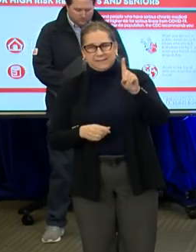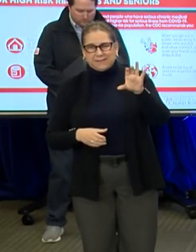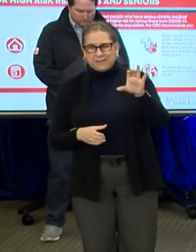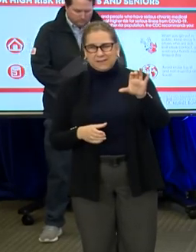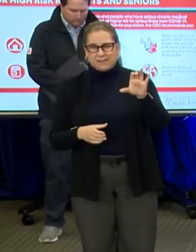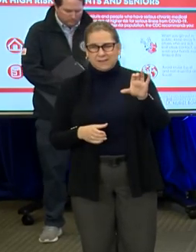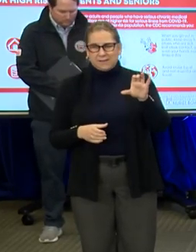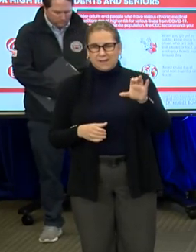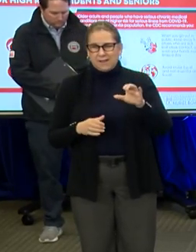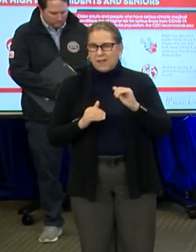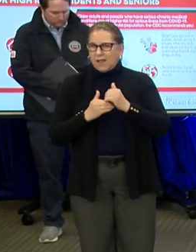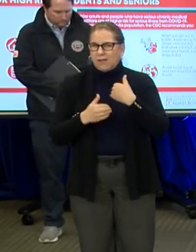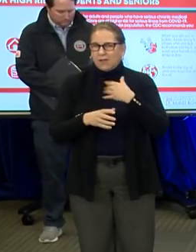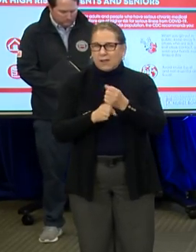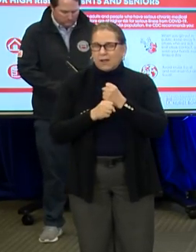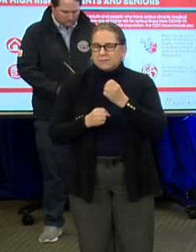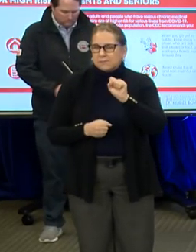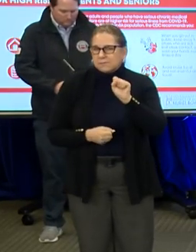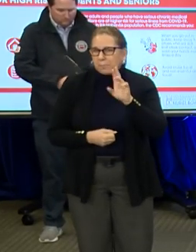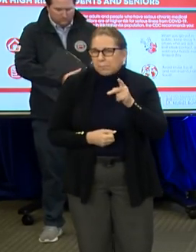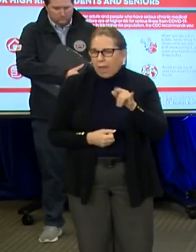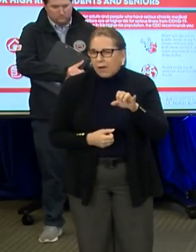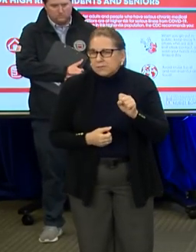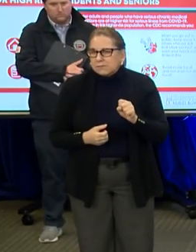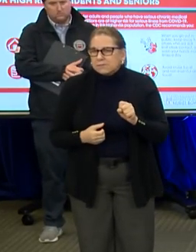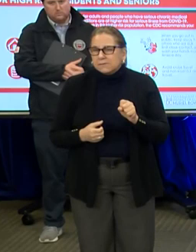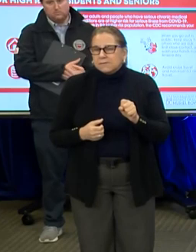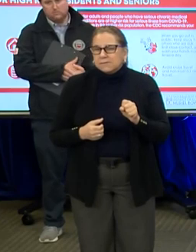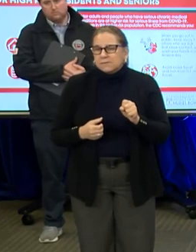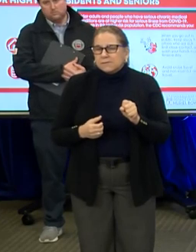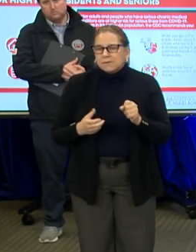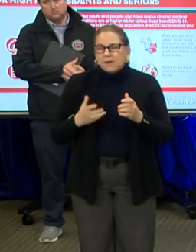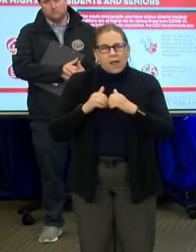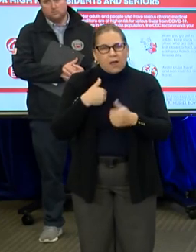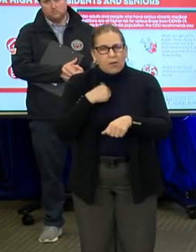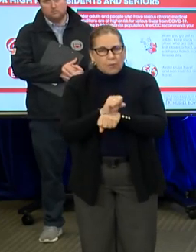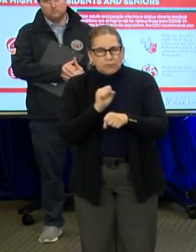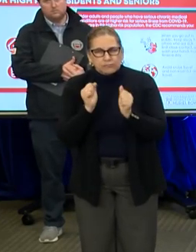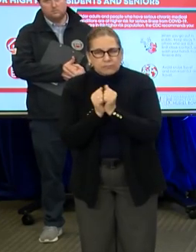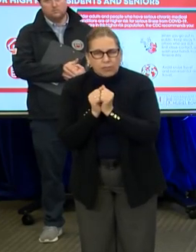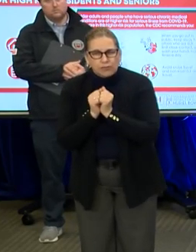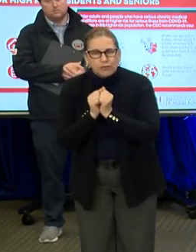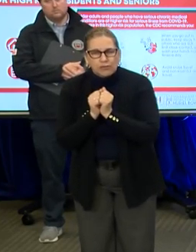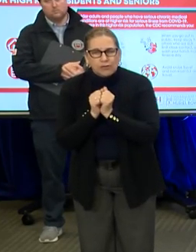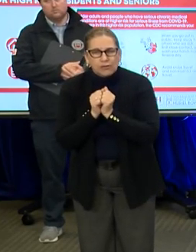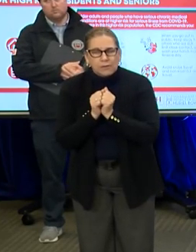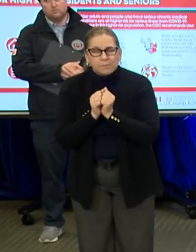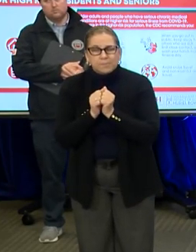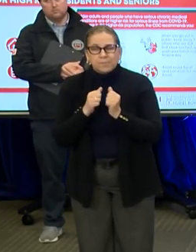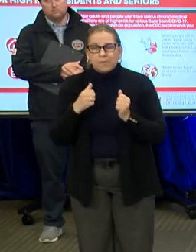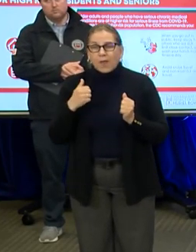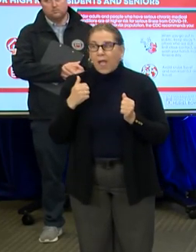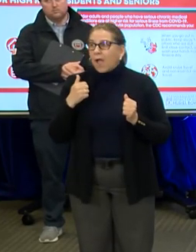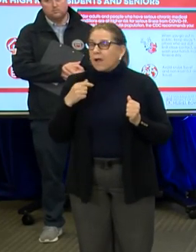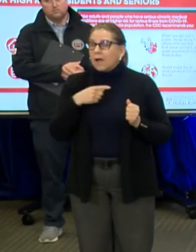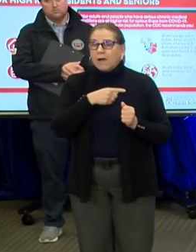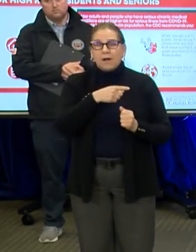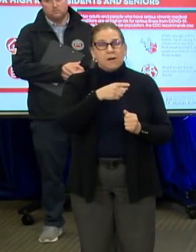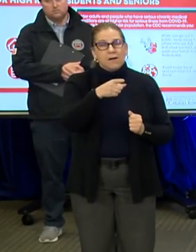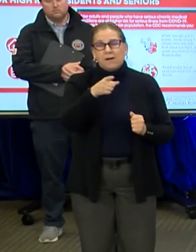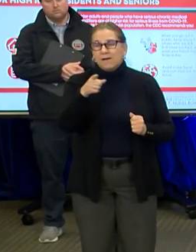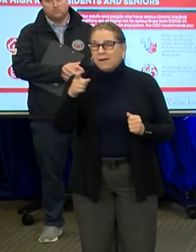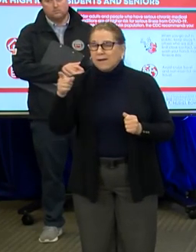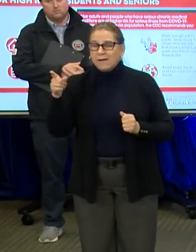to continue making sure anyone who is clinically, who presents the